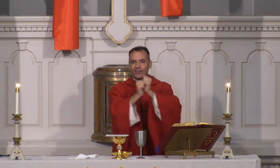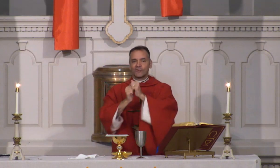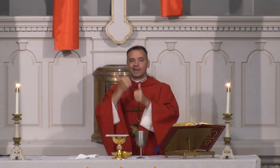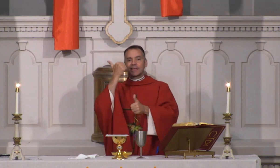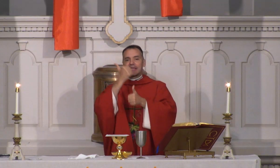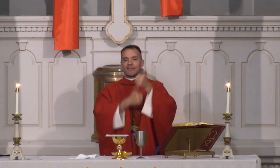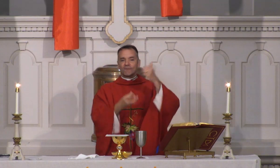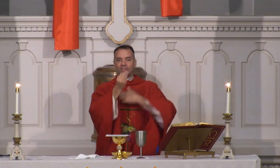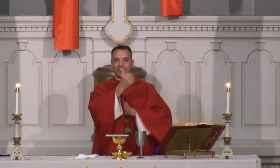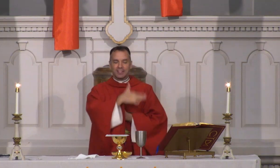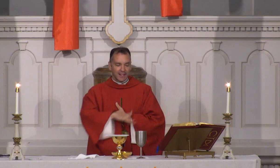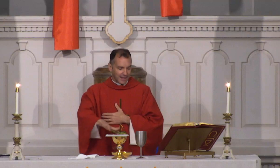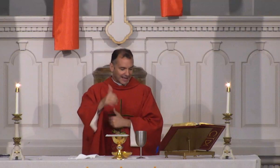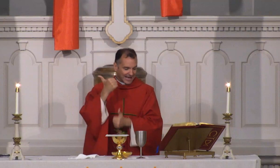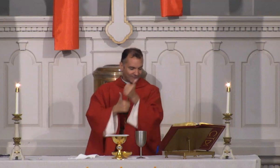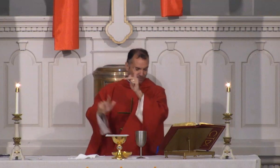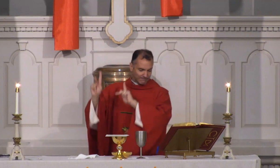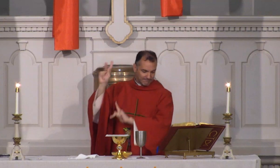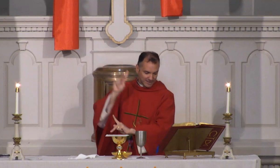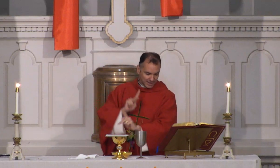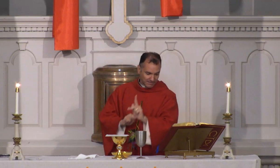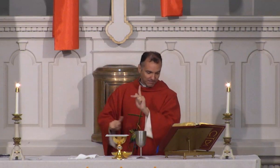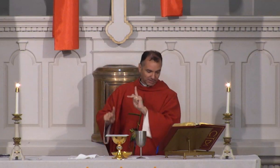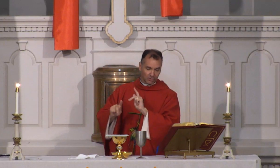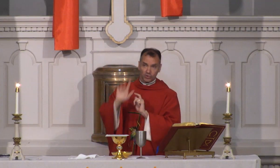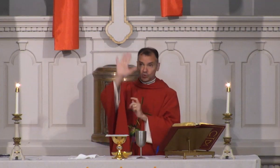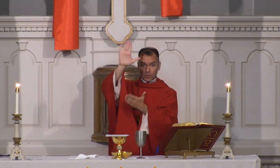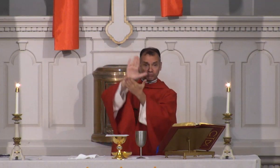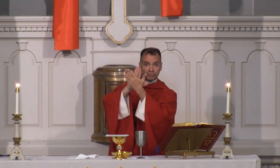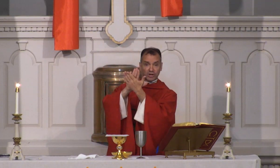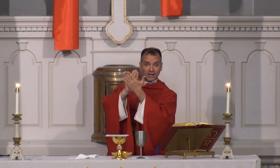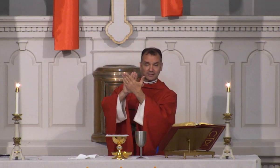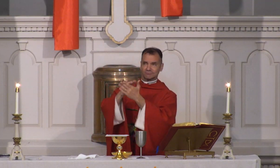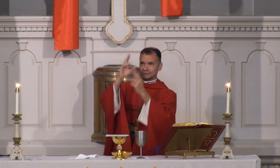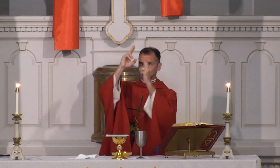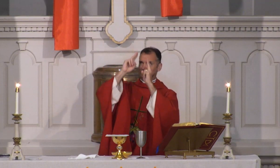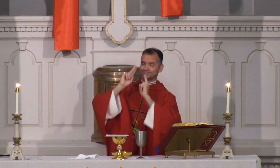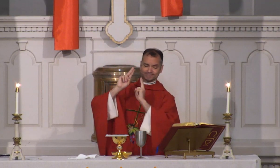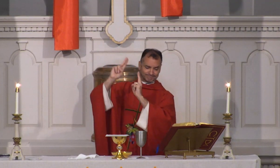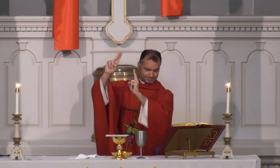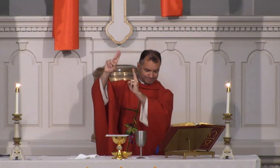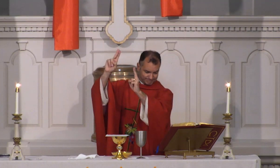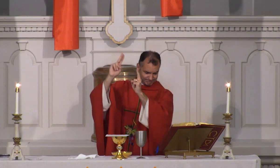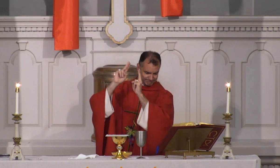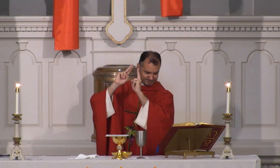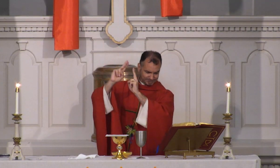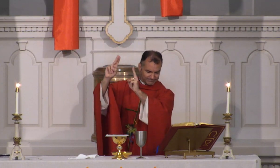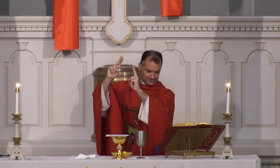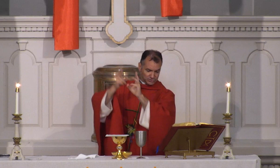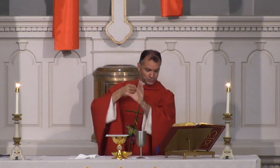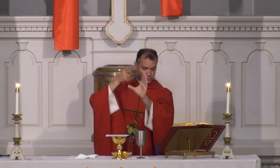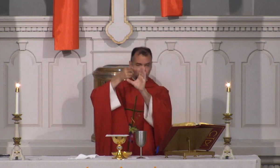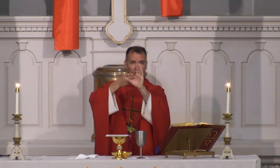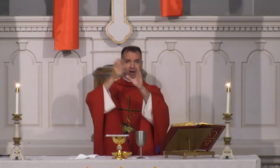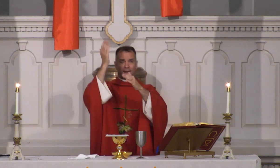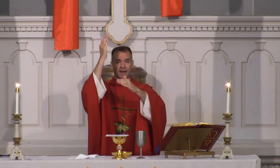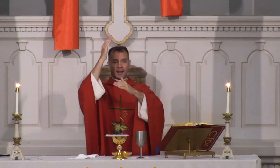Therefore, overcome with Paschal joy, every land, every people exults in your